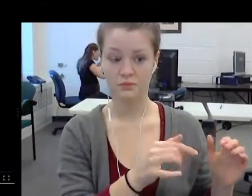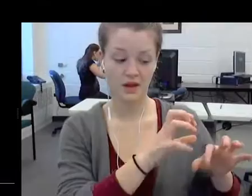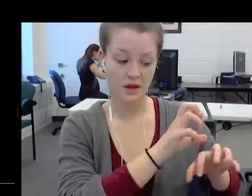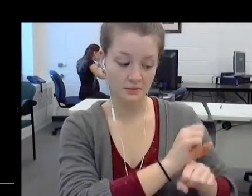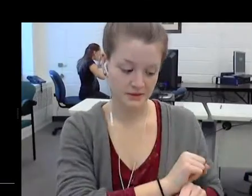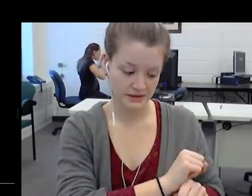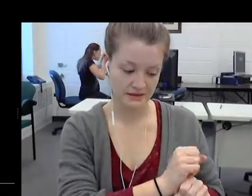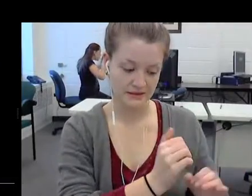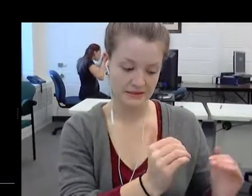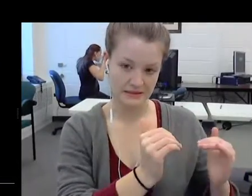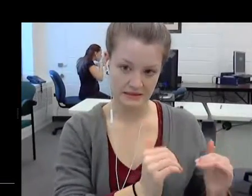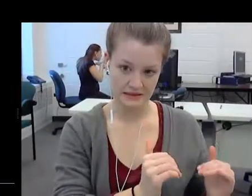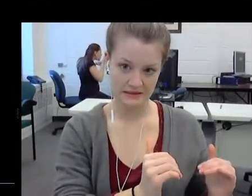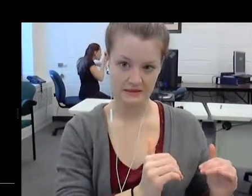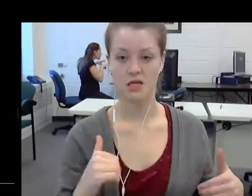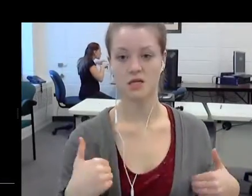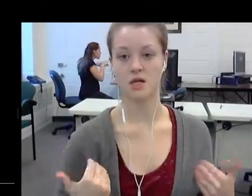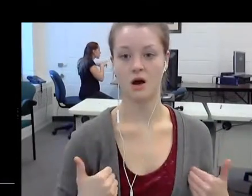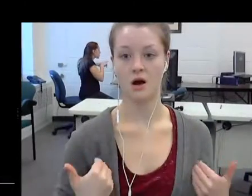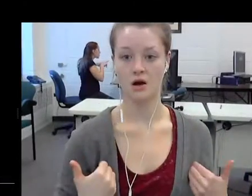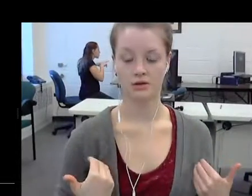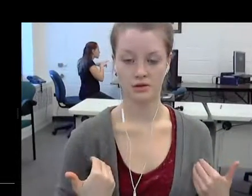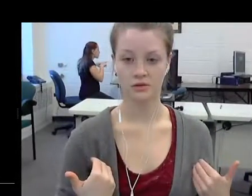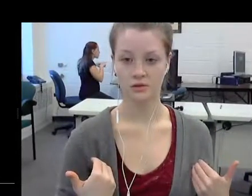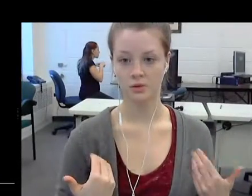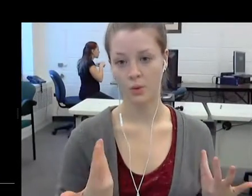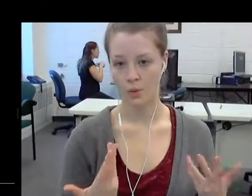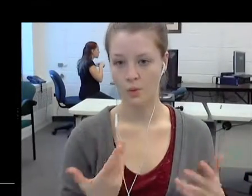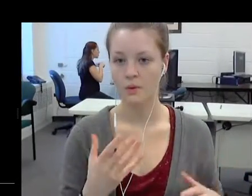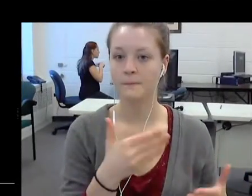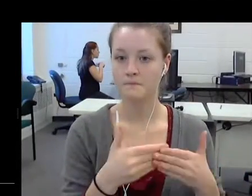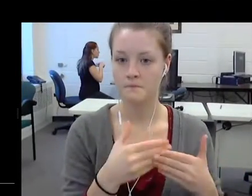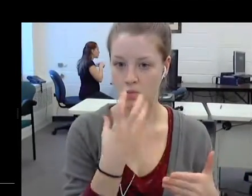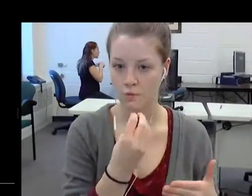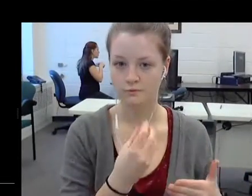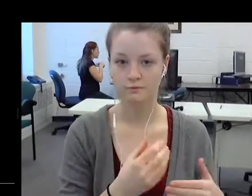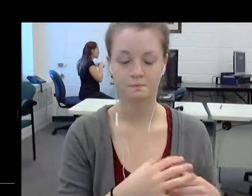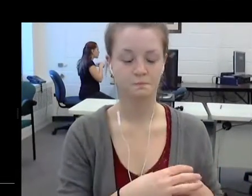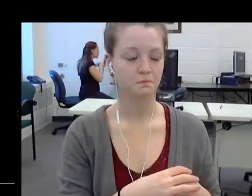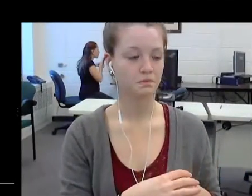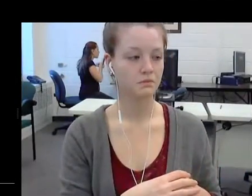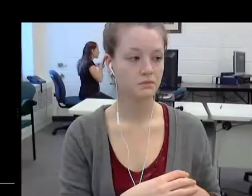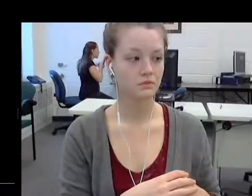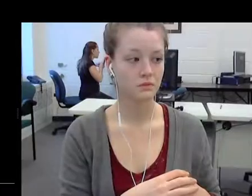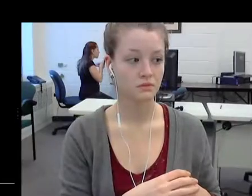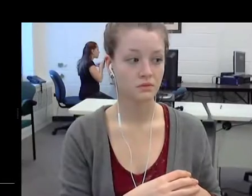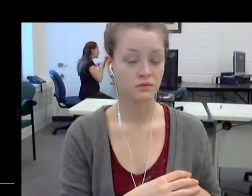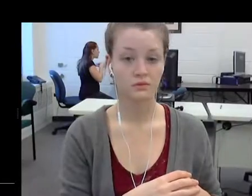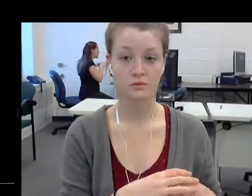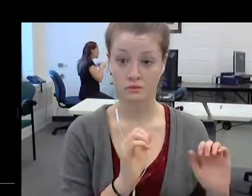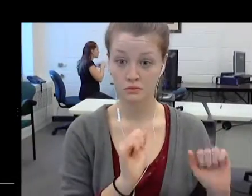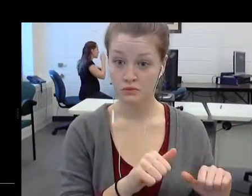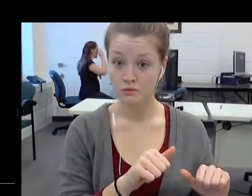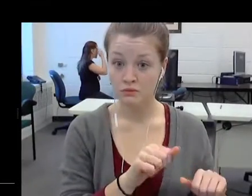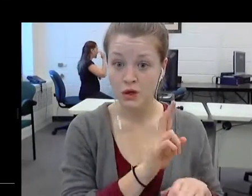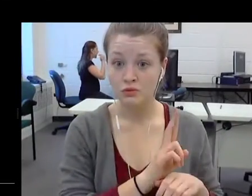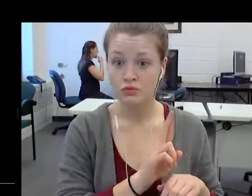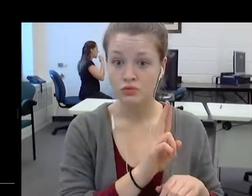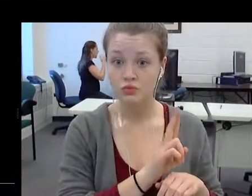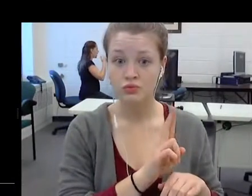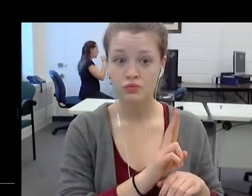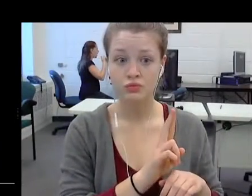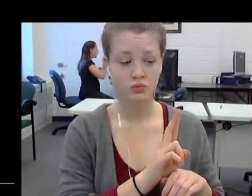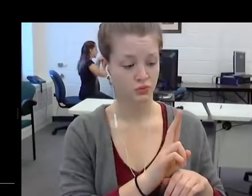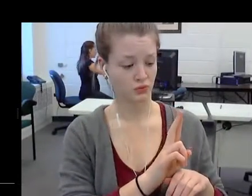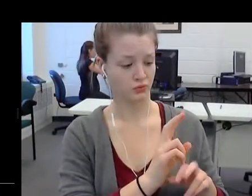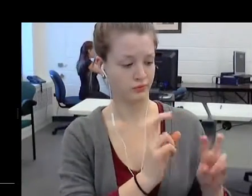there's young further down on the page. And we could, if we wanted to, use those headings